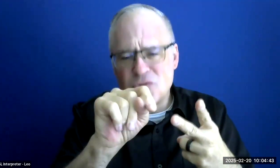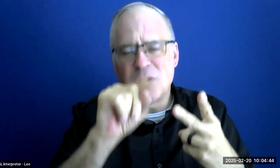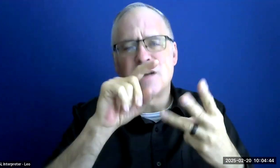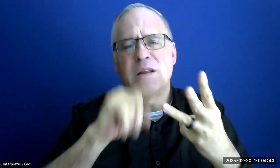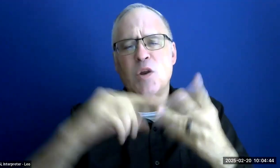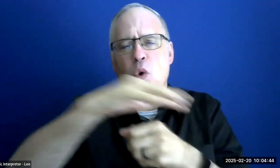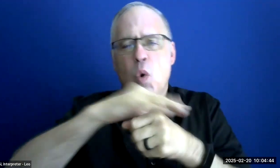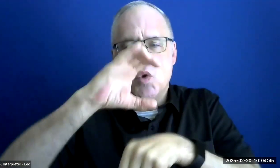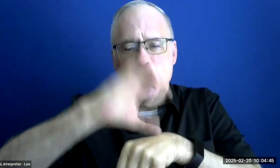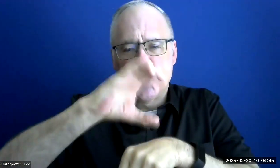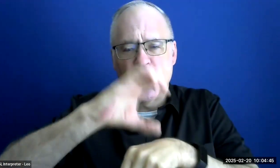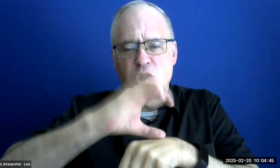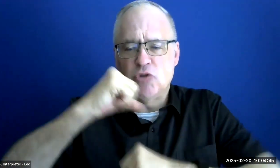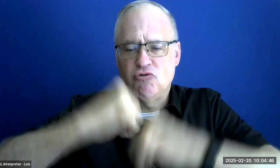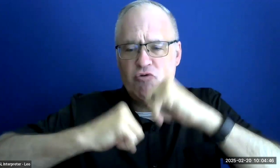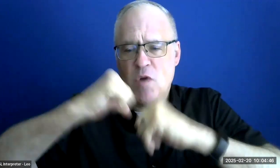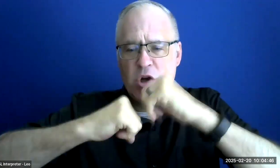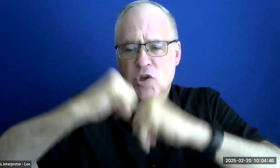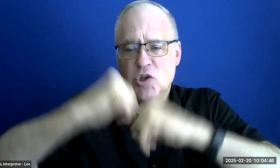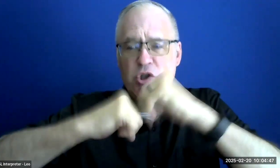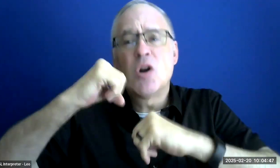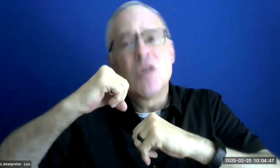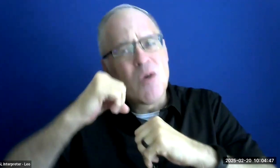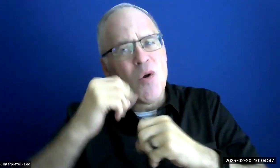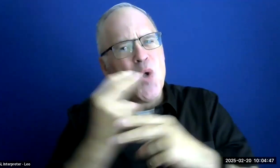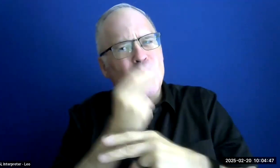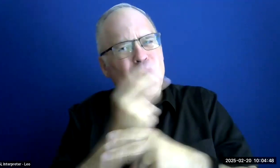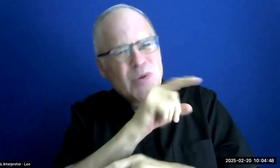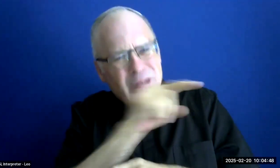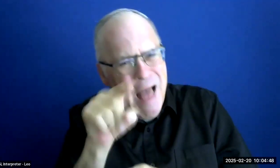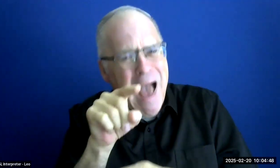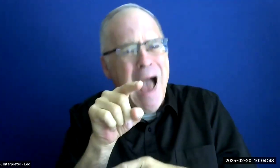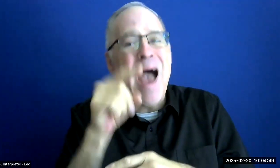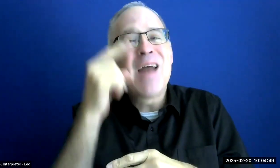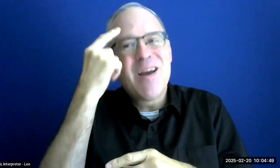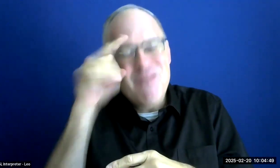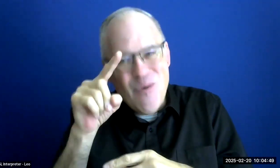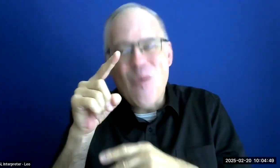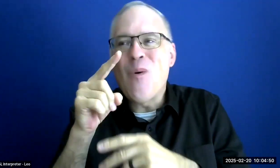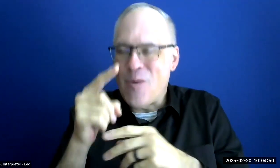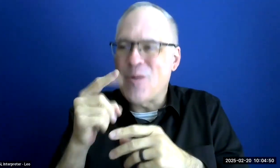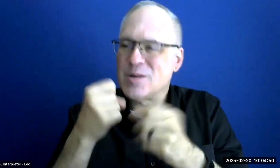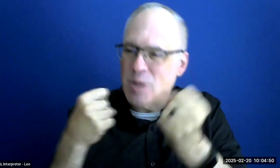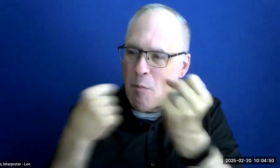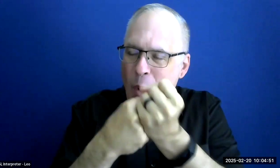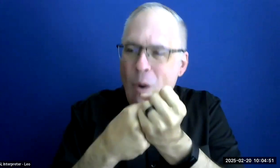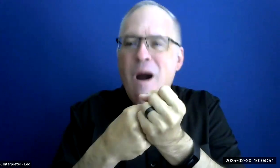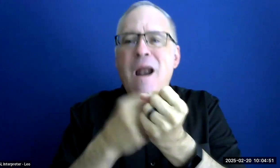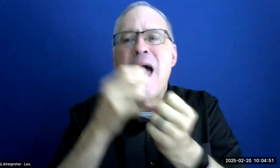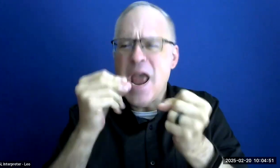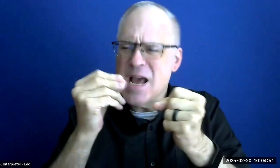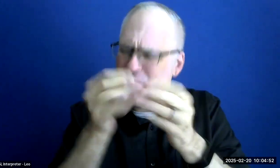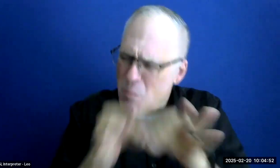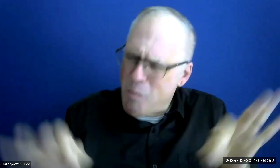structures that you can utilize to get information about regionalization and the urgency of its